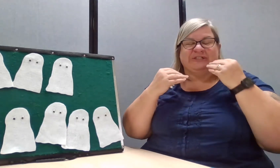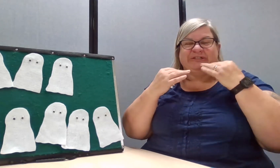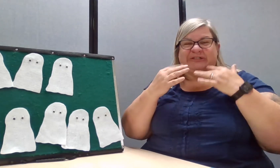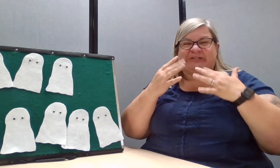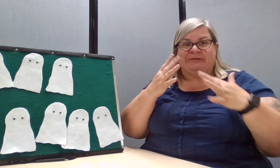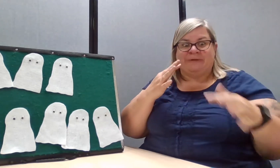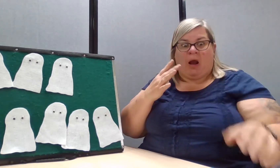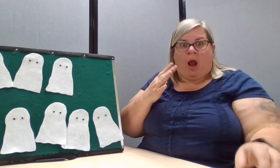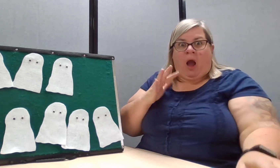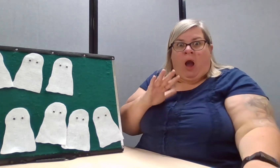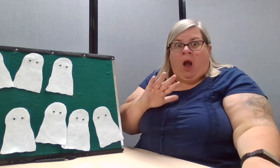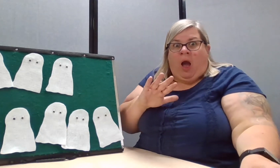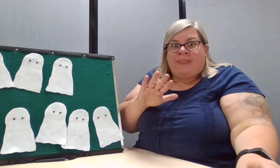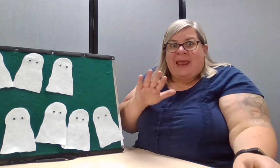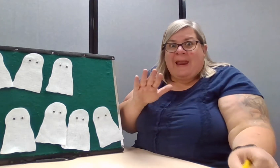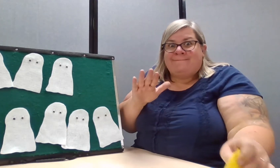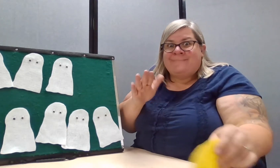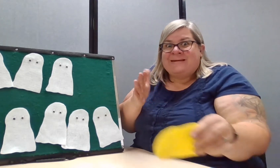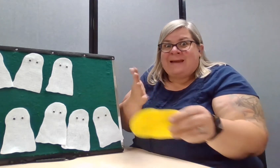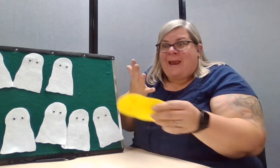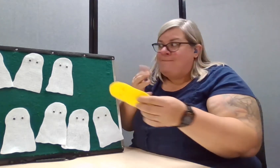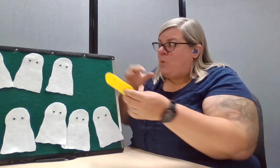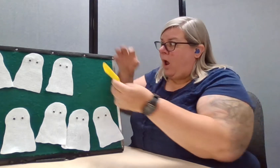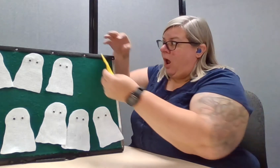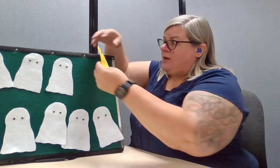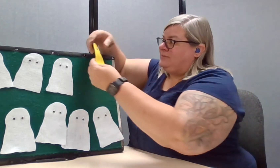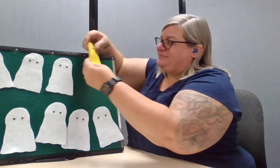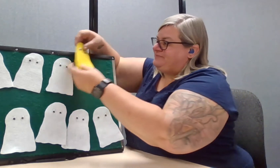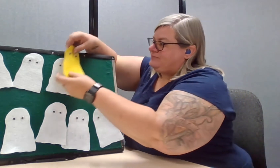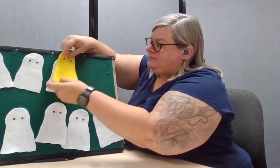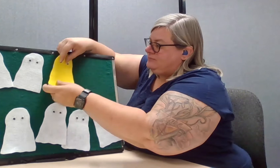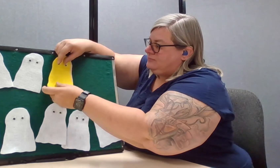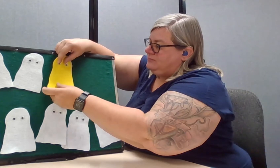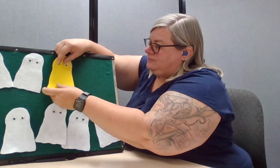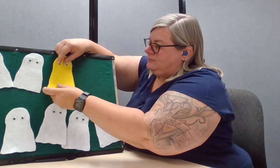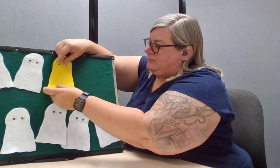yellow. So as the little ghost ate the bananas,